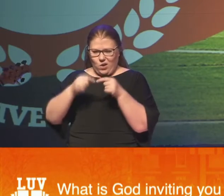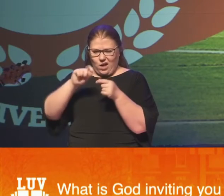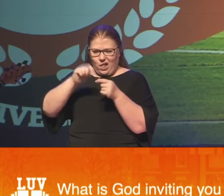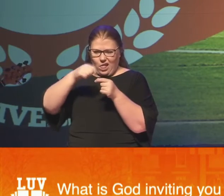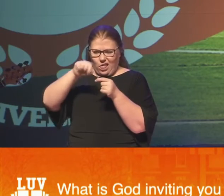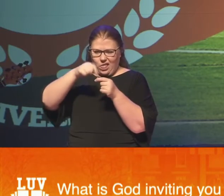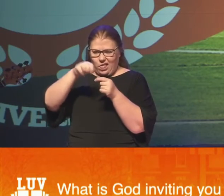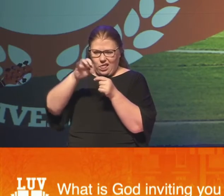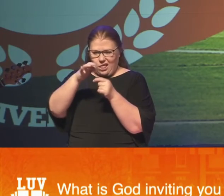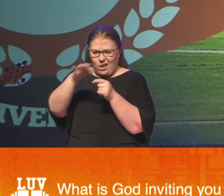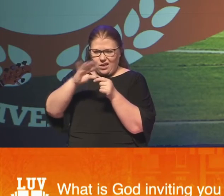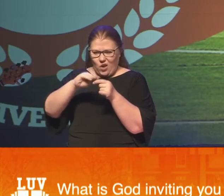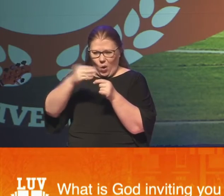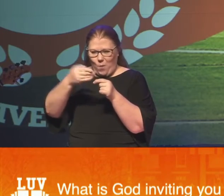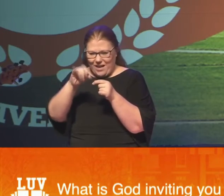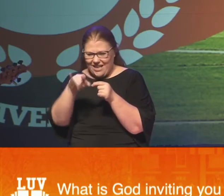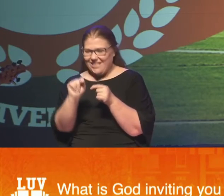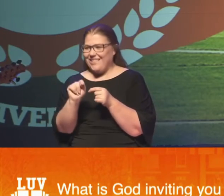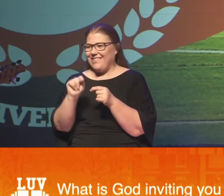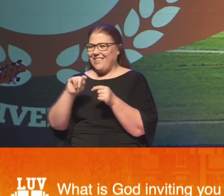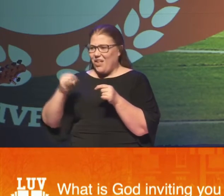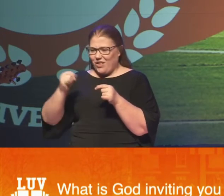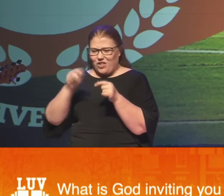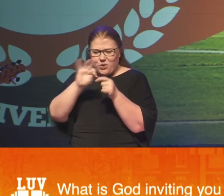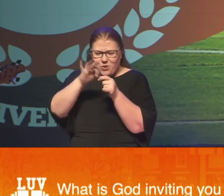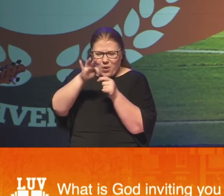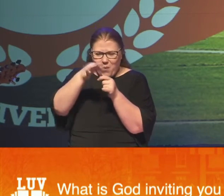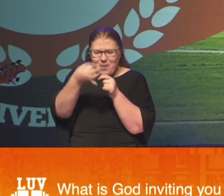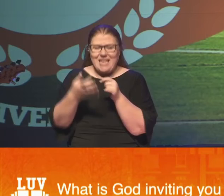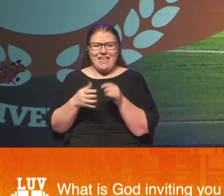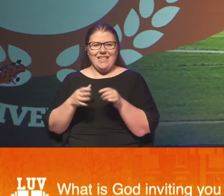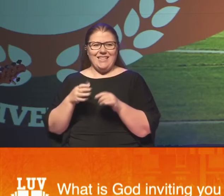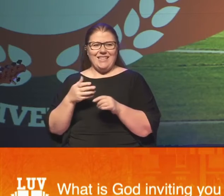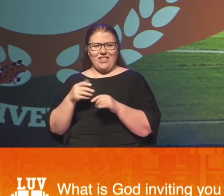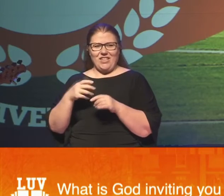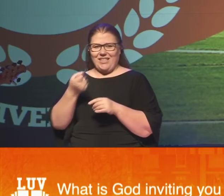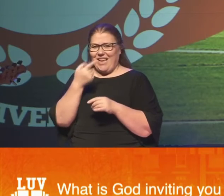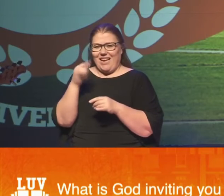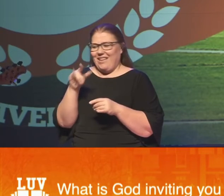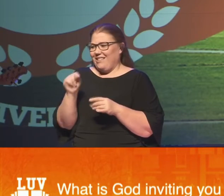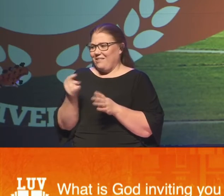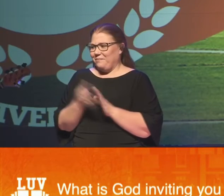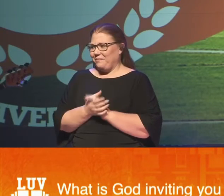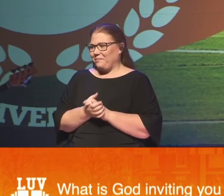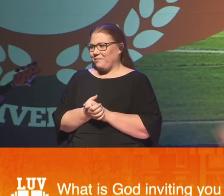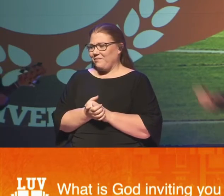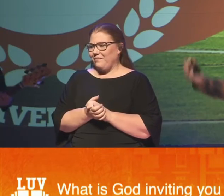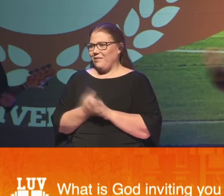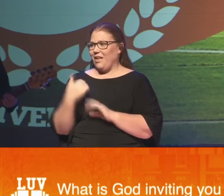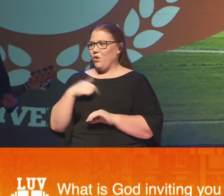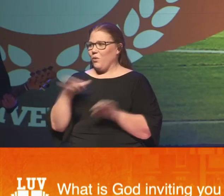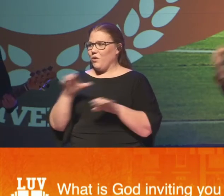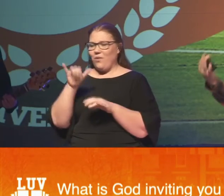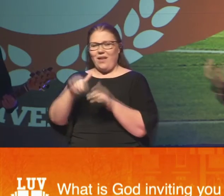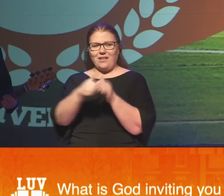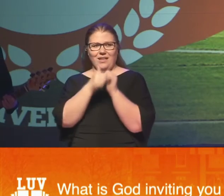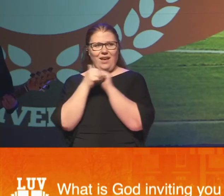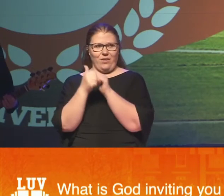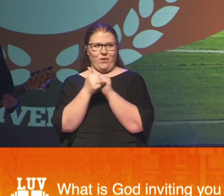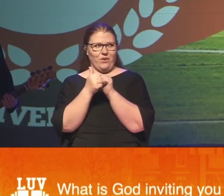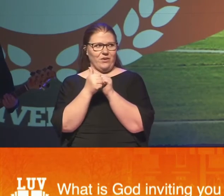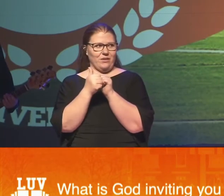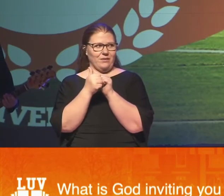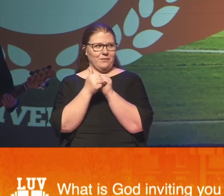to open to get the juice open as well on your own, and just take it. And we do this together,